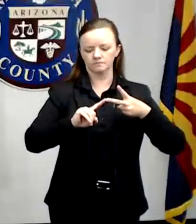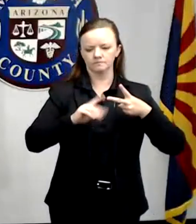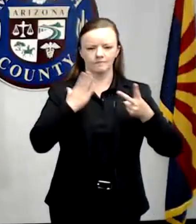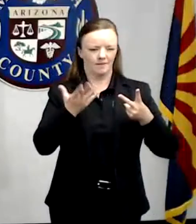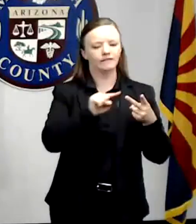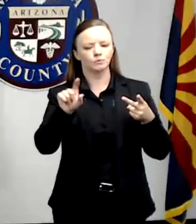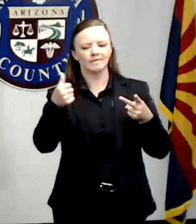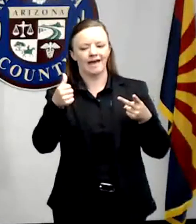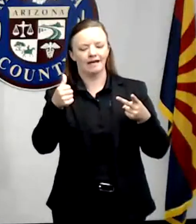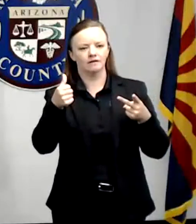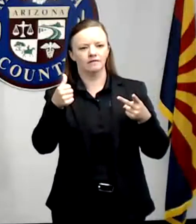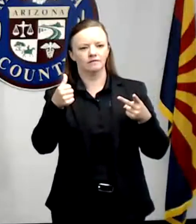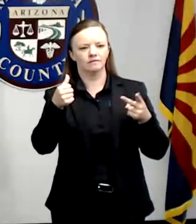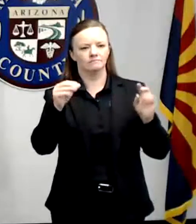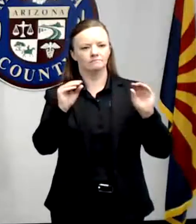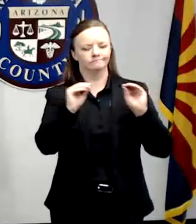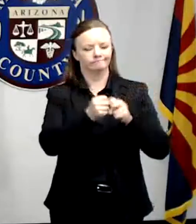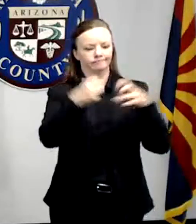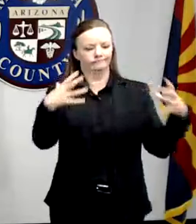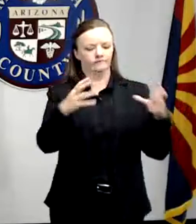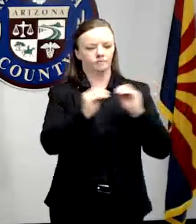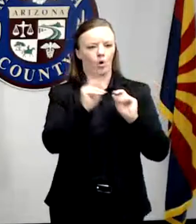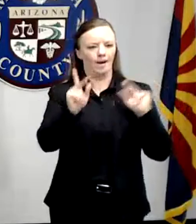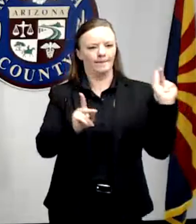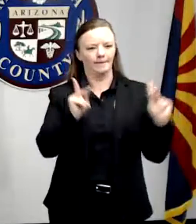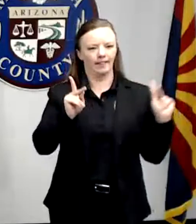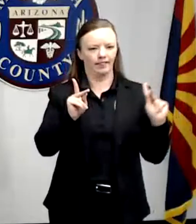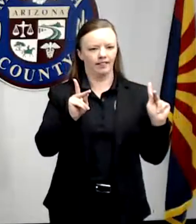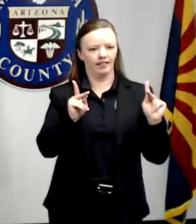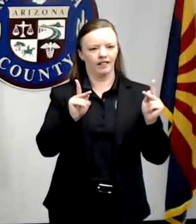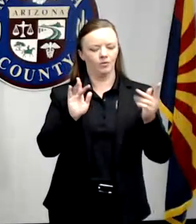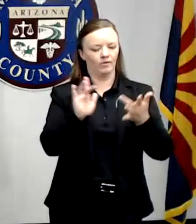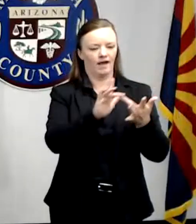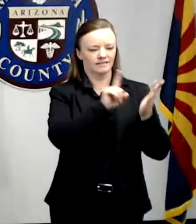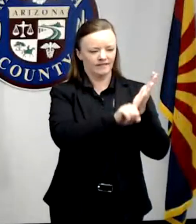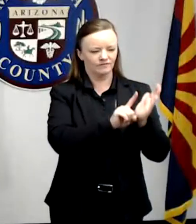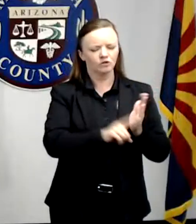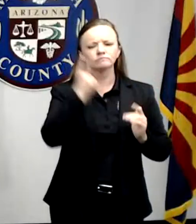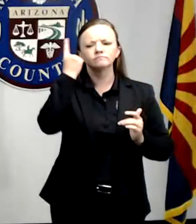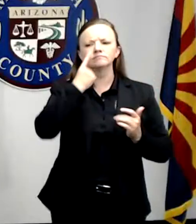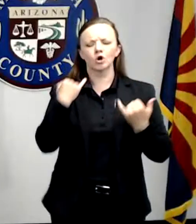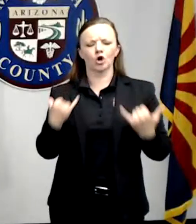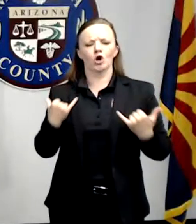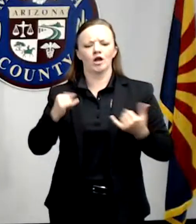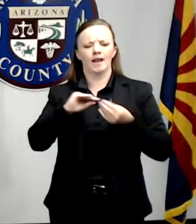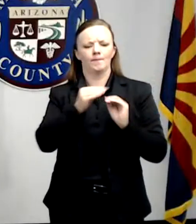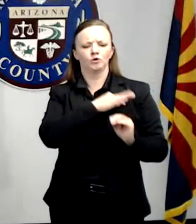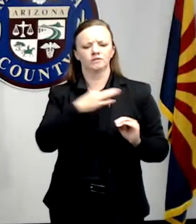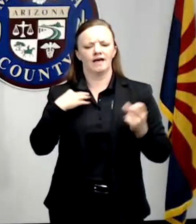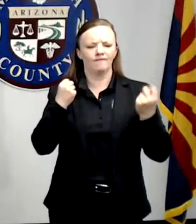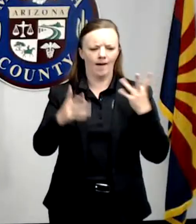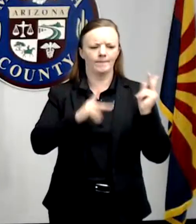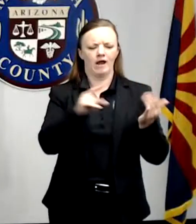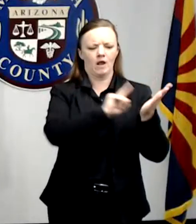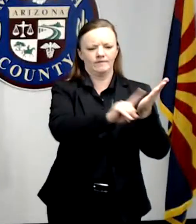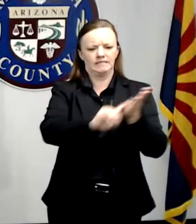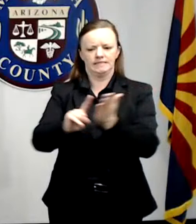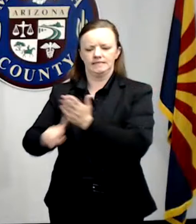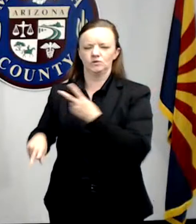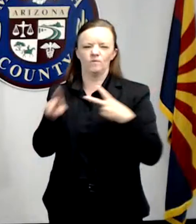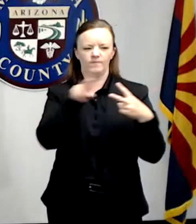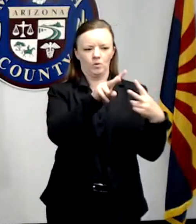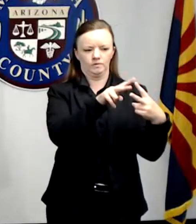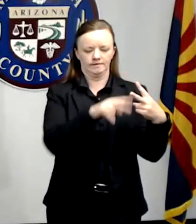if you mentioned this, but doing contact investigations, what's the current staffing level? And yeah, those two